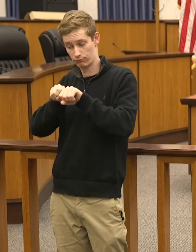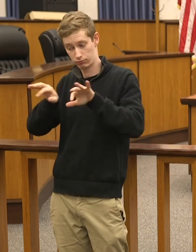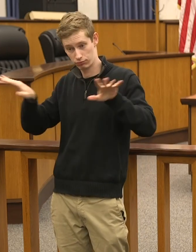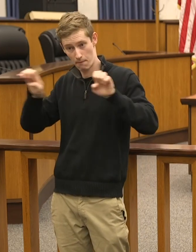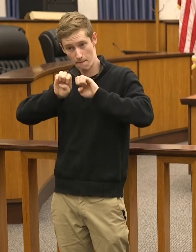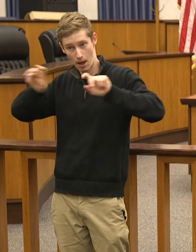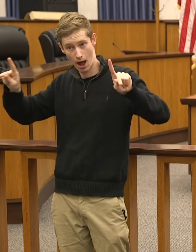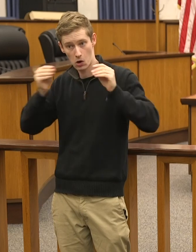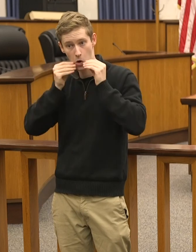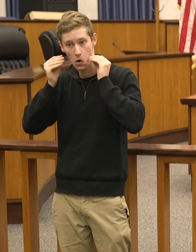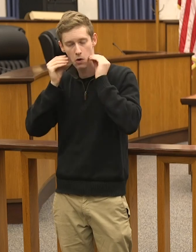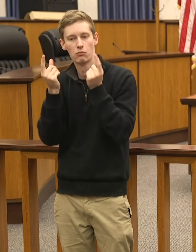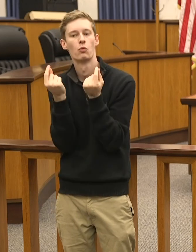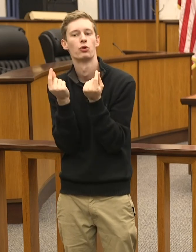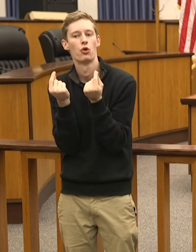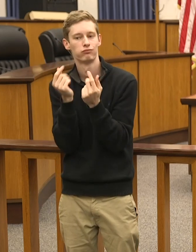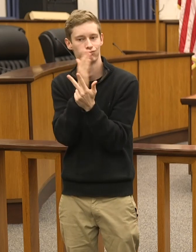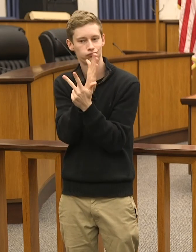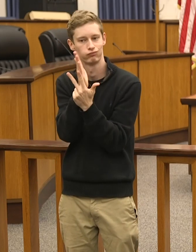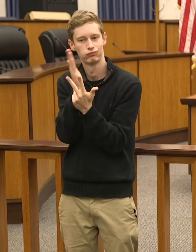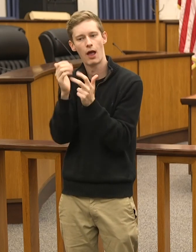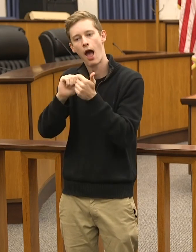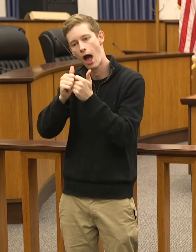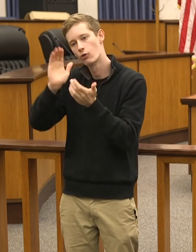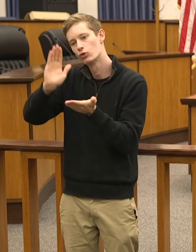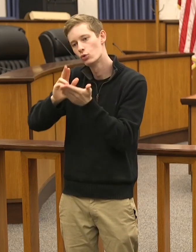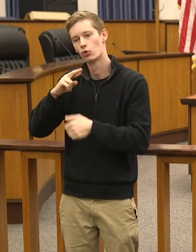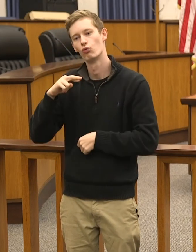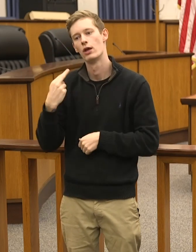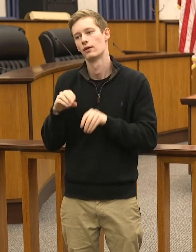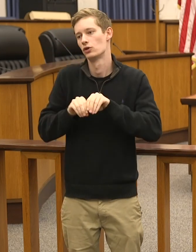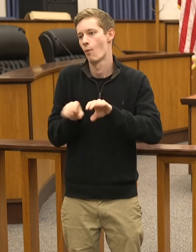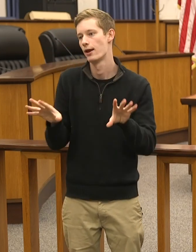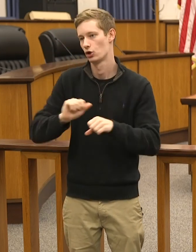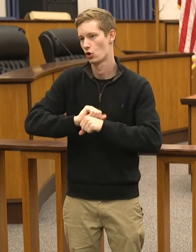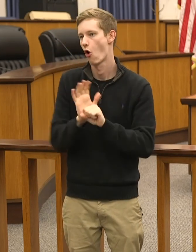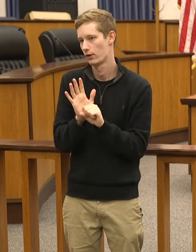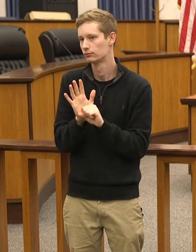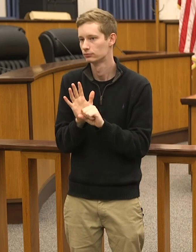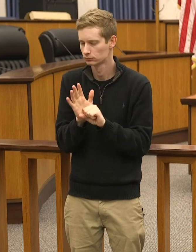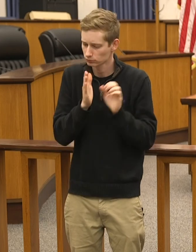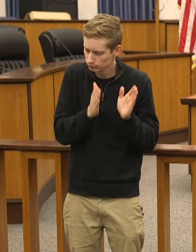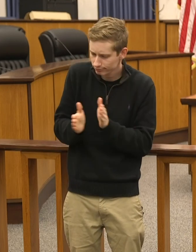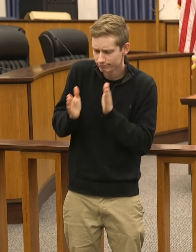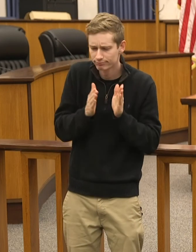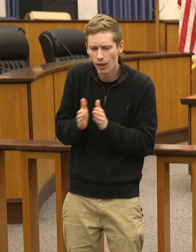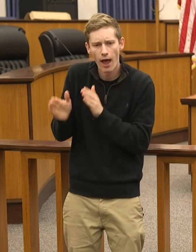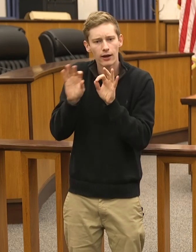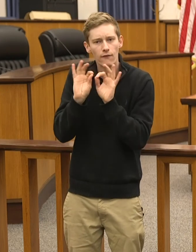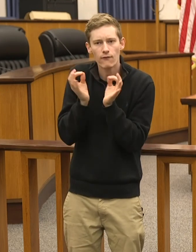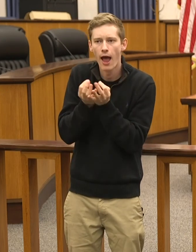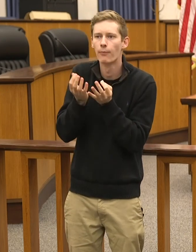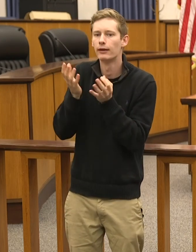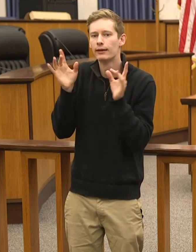chance that you get sick and that you spread COVID to others. So, you know, as you're planning a family gathering, you know,